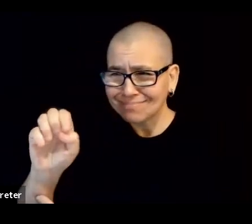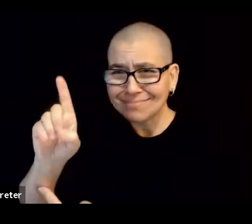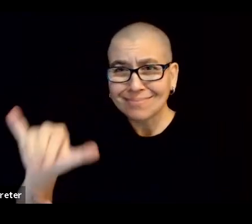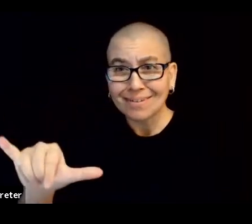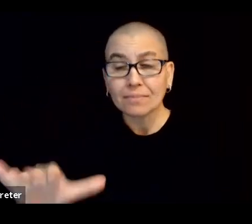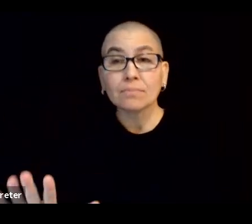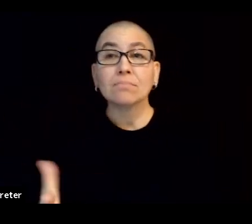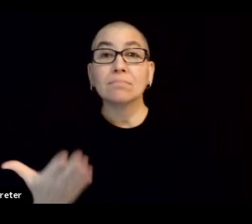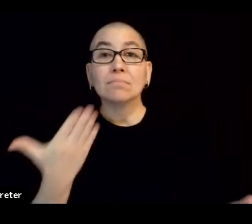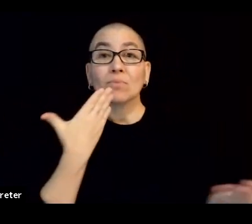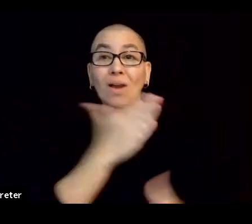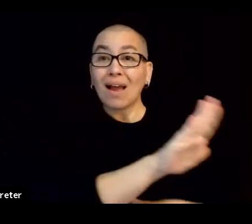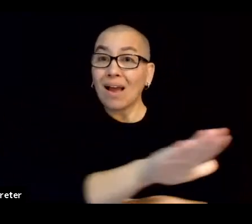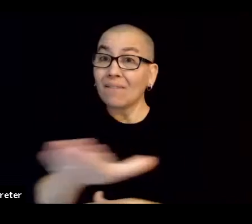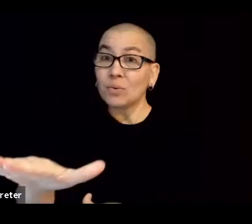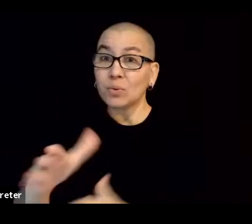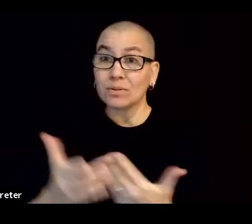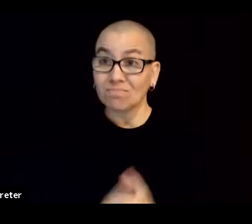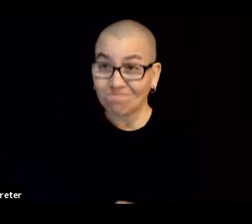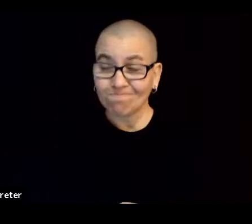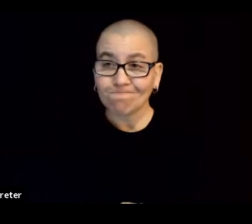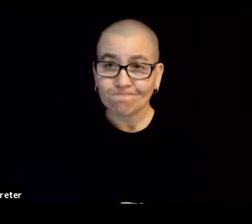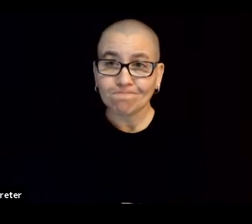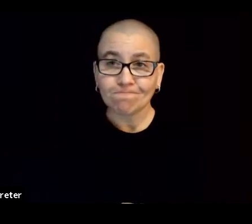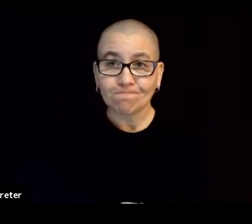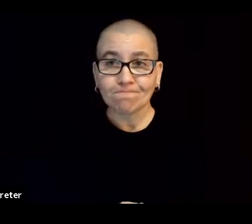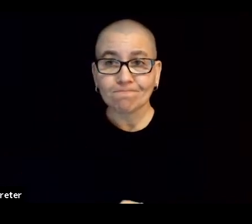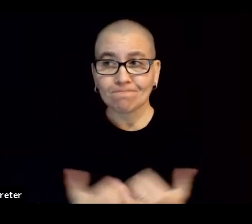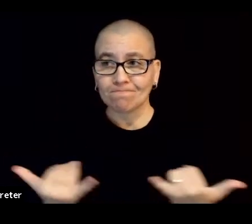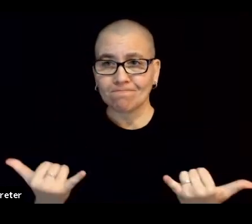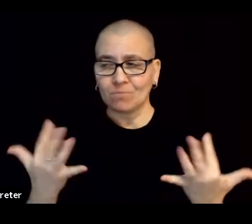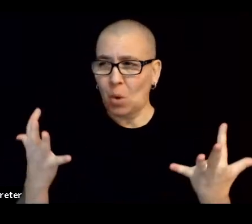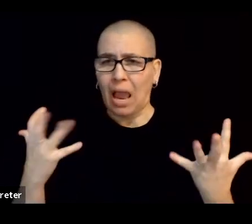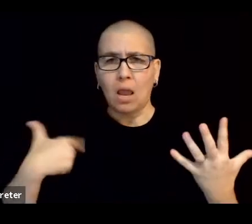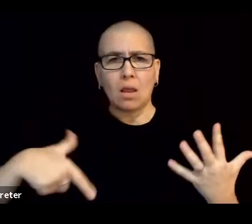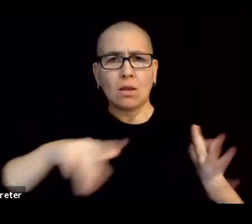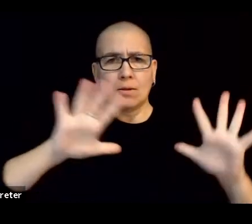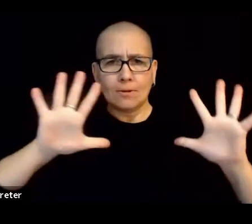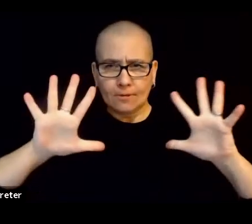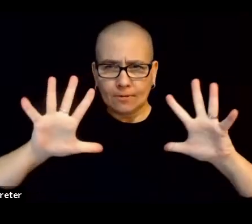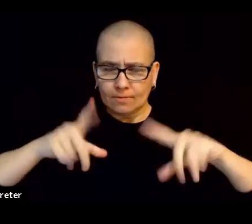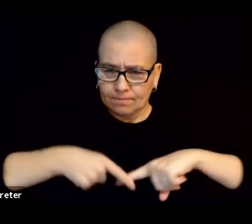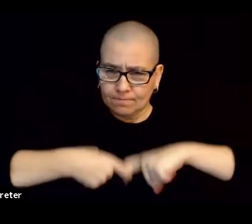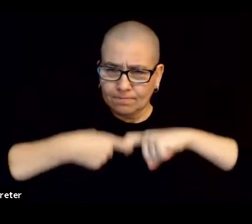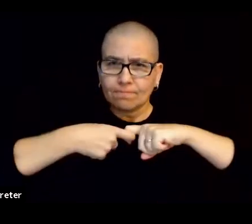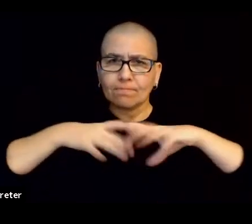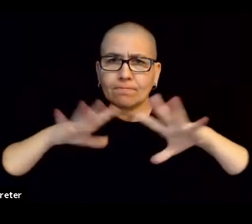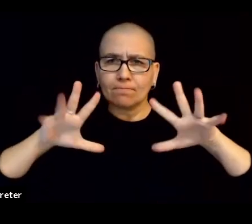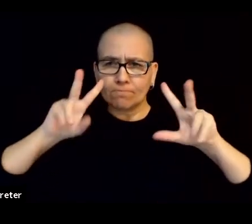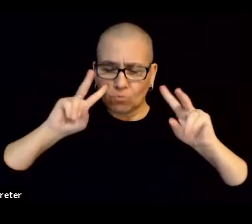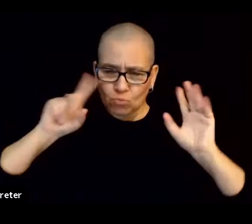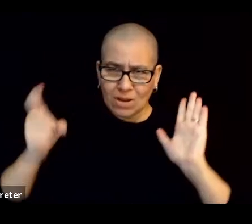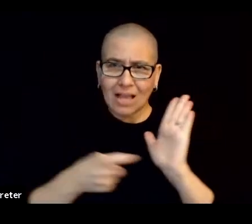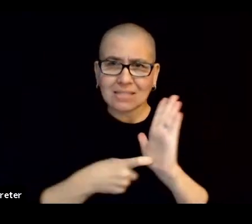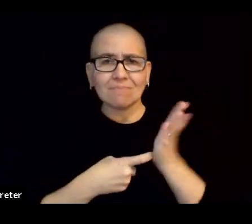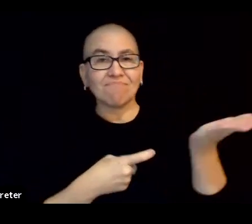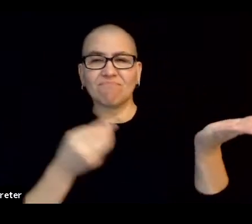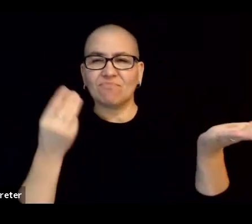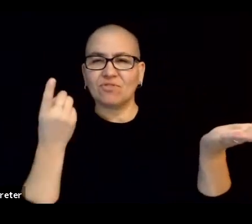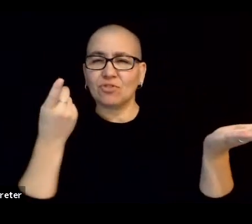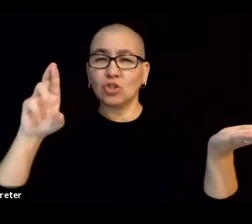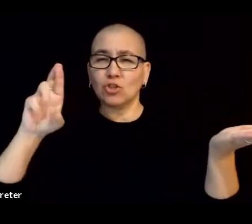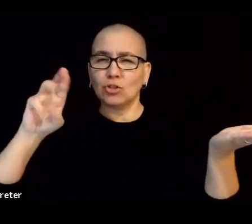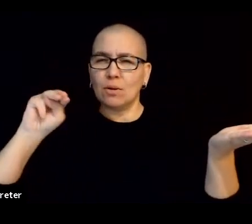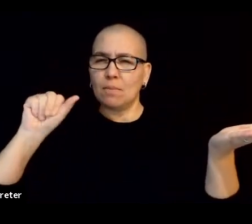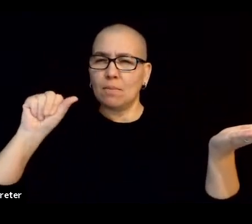take time of contemplative reflection on Dr. Martin Luther King Jr.'s